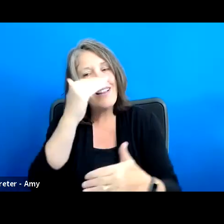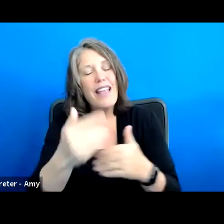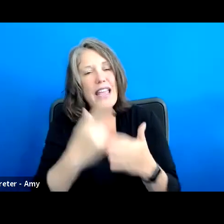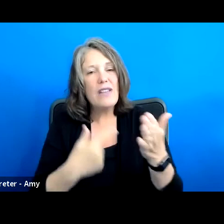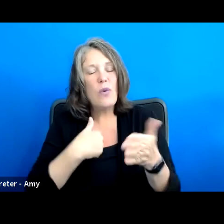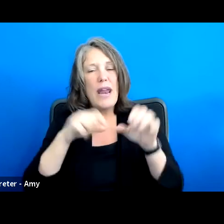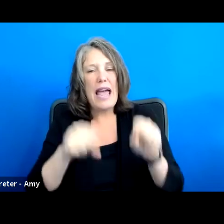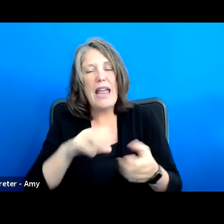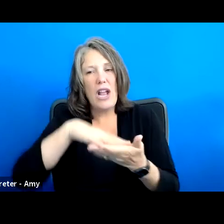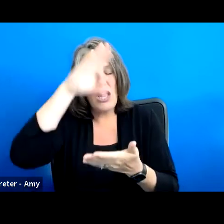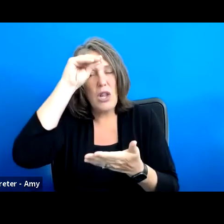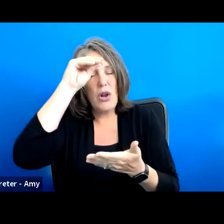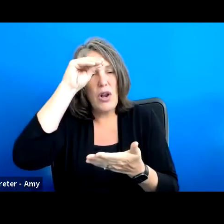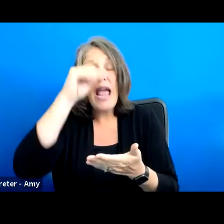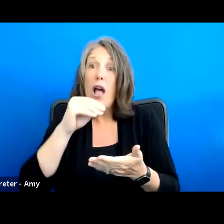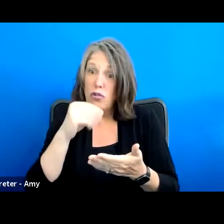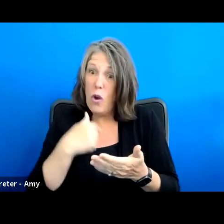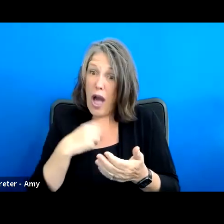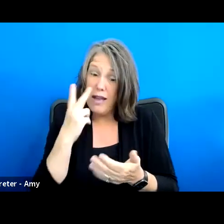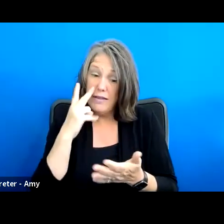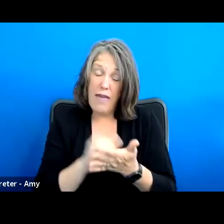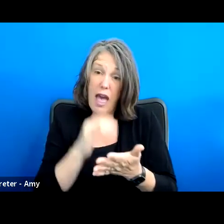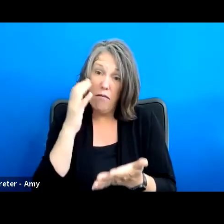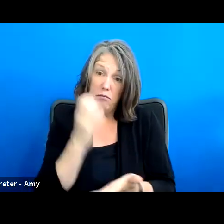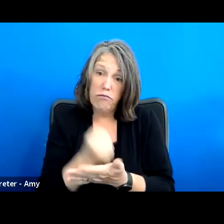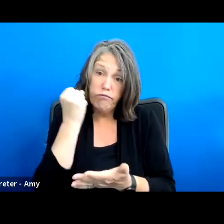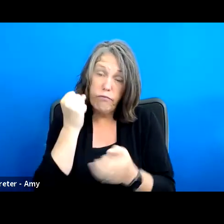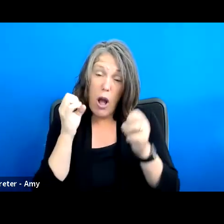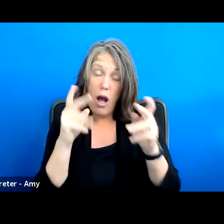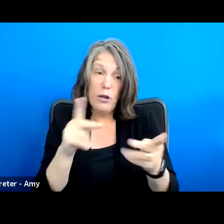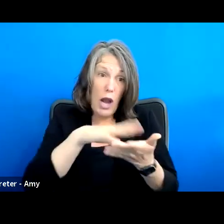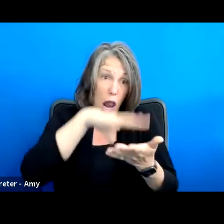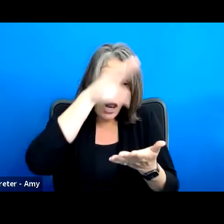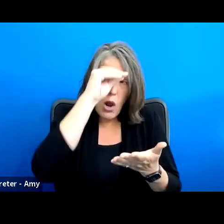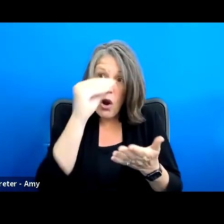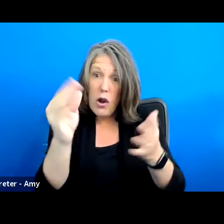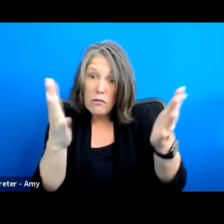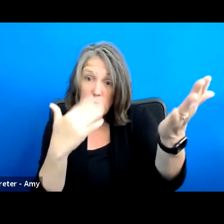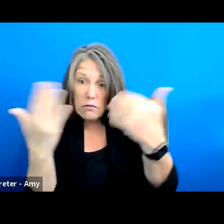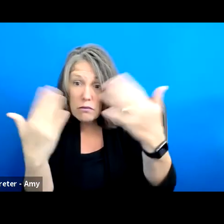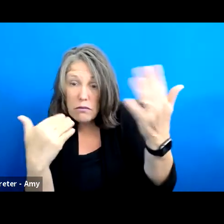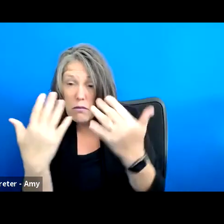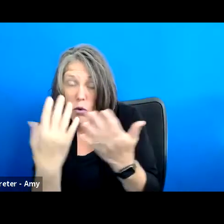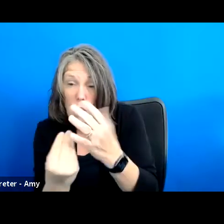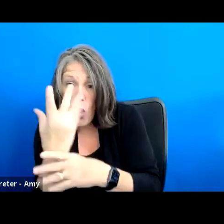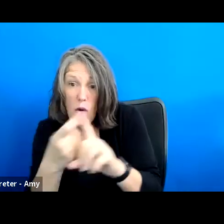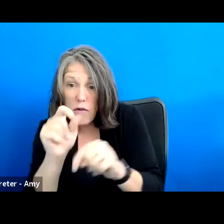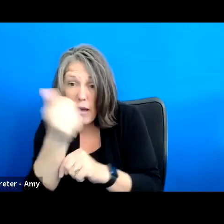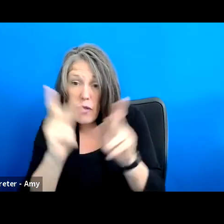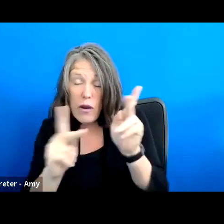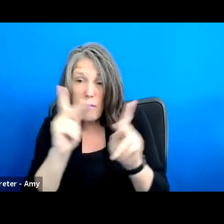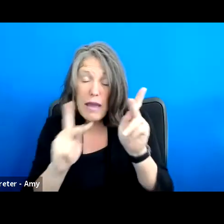learn. And I took it as an opportunity to learn and grow from other people, whether it was